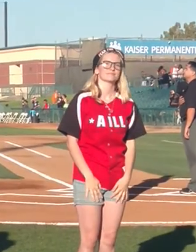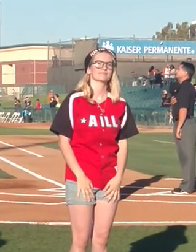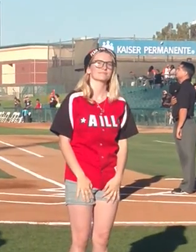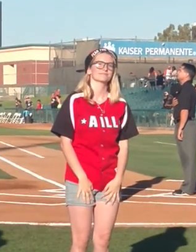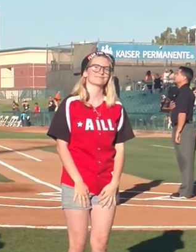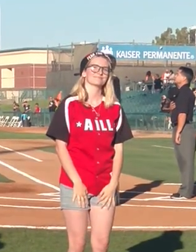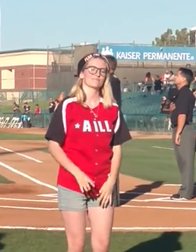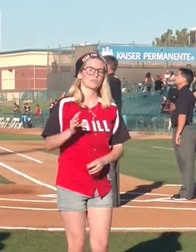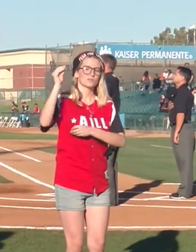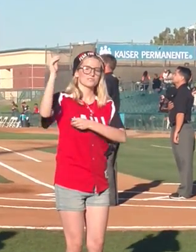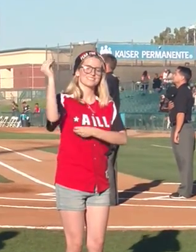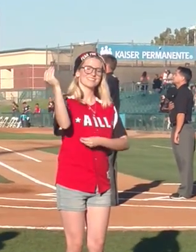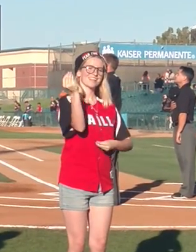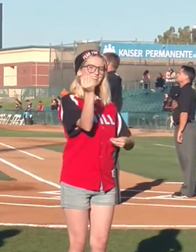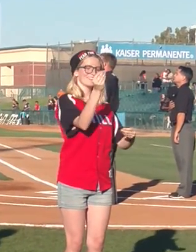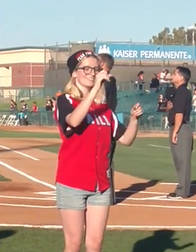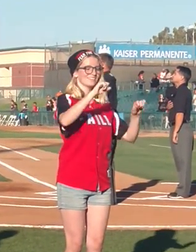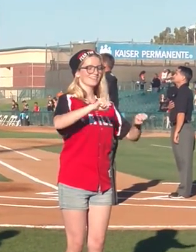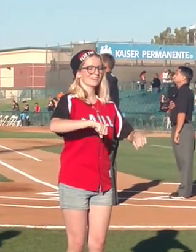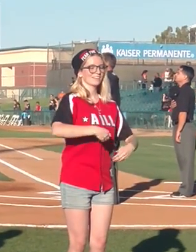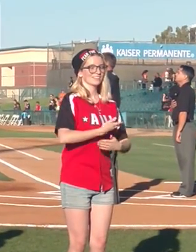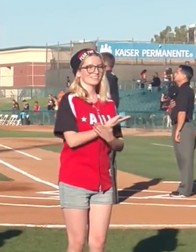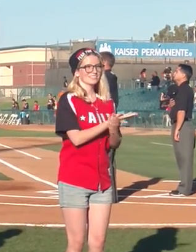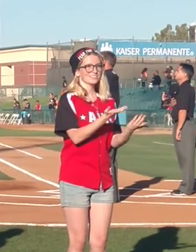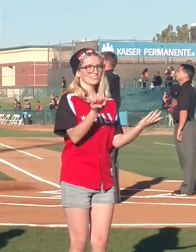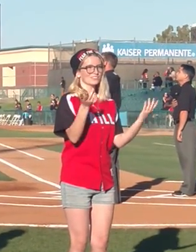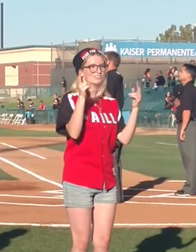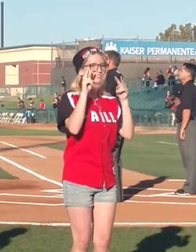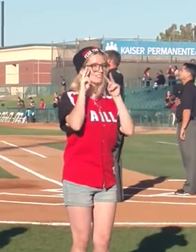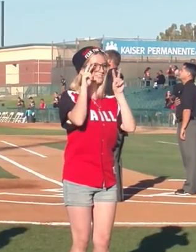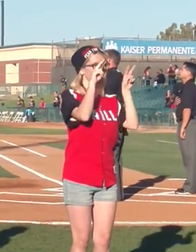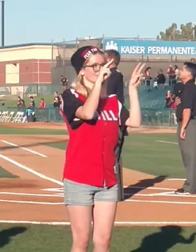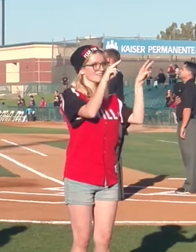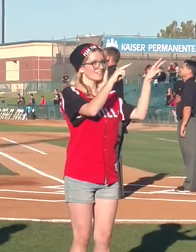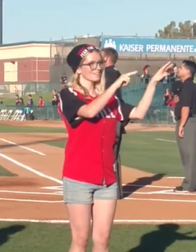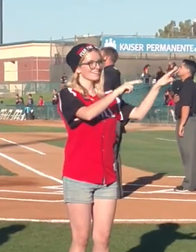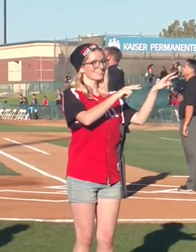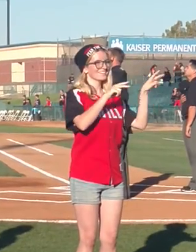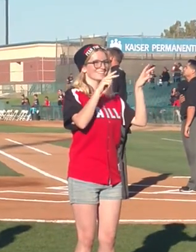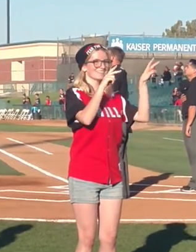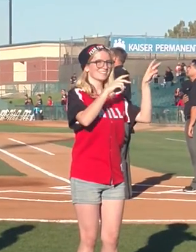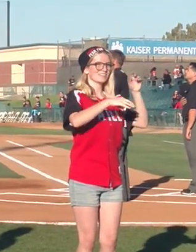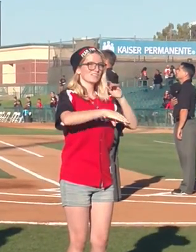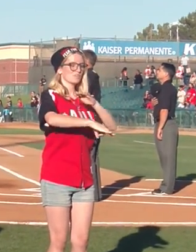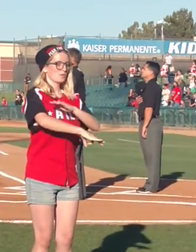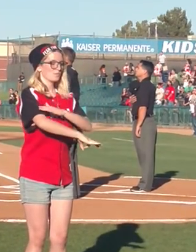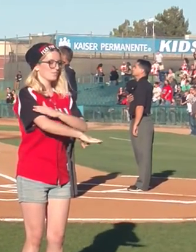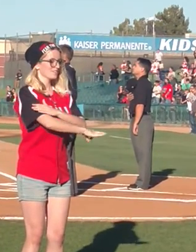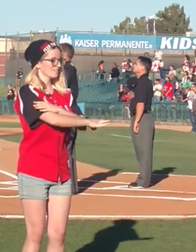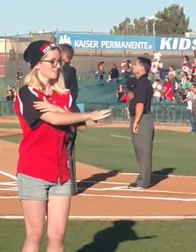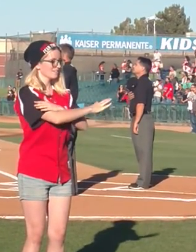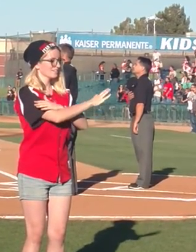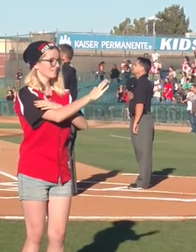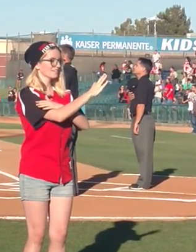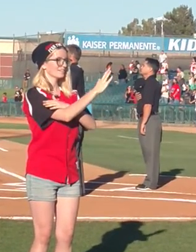Oh say can you see, by the